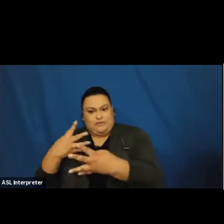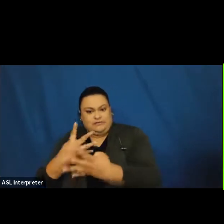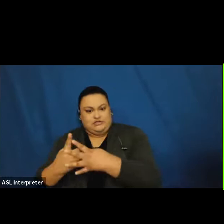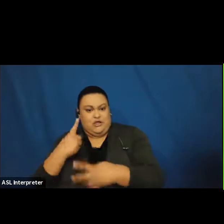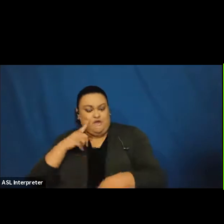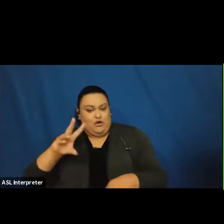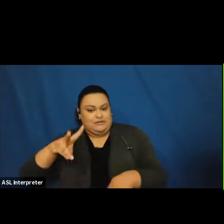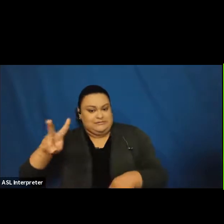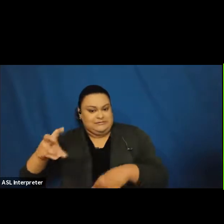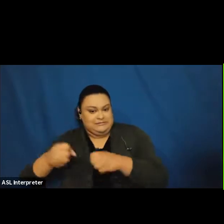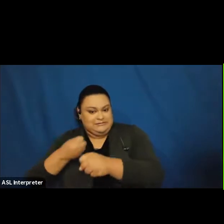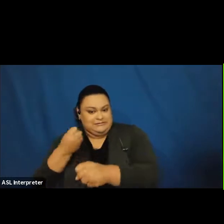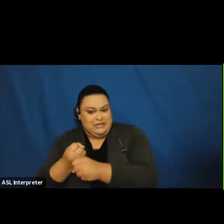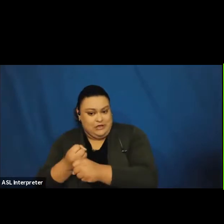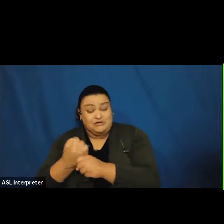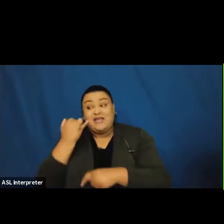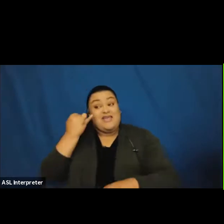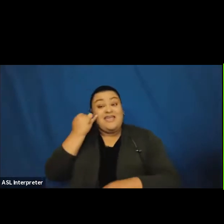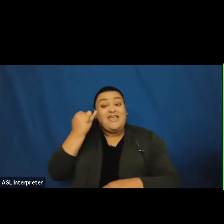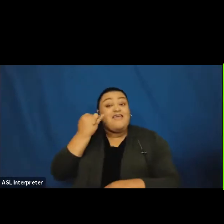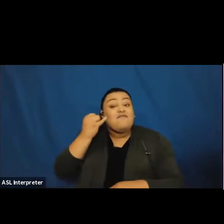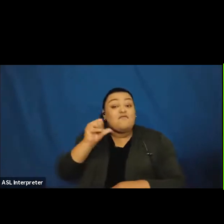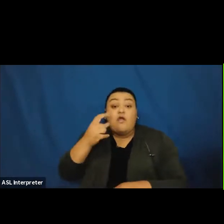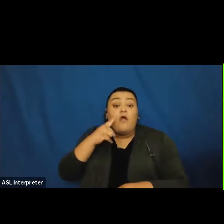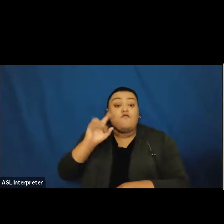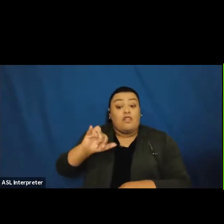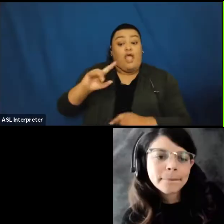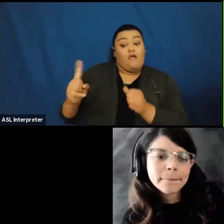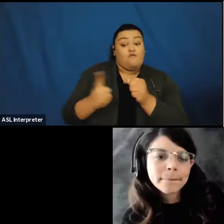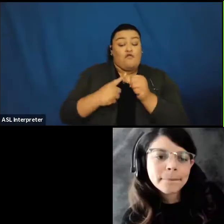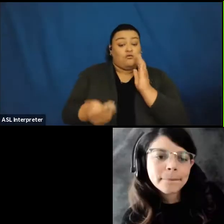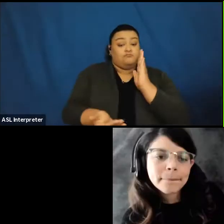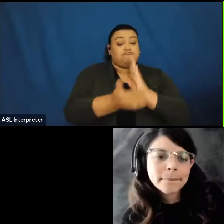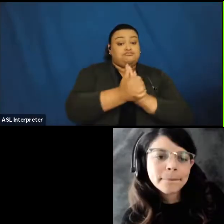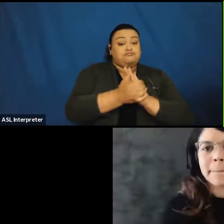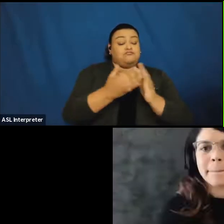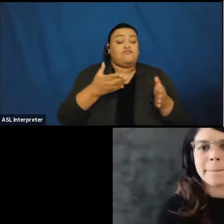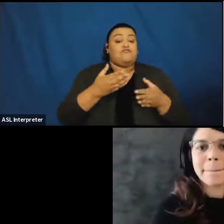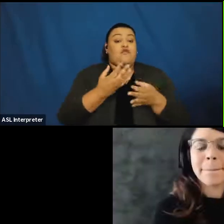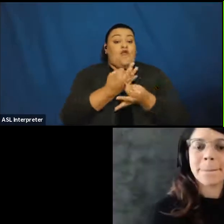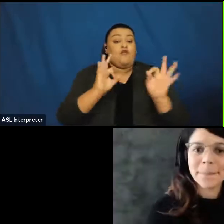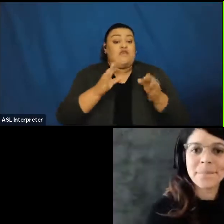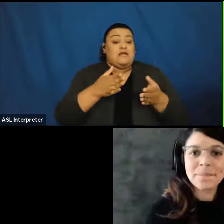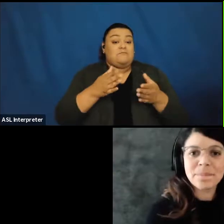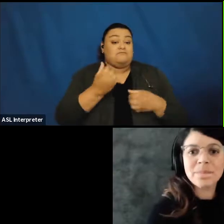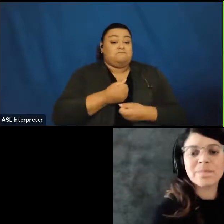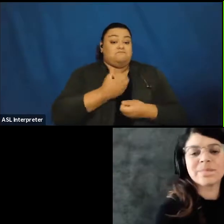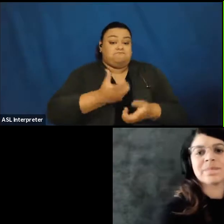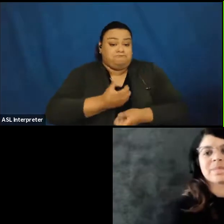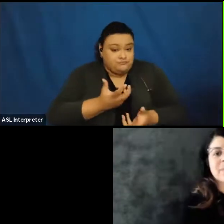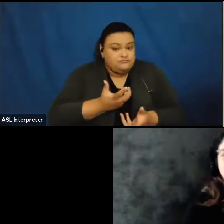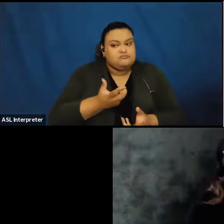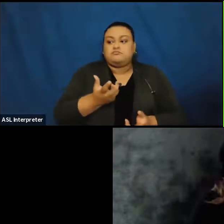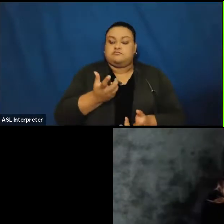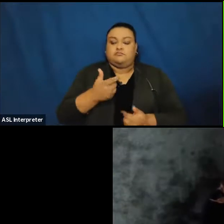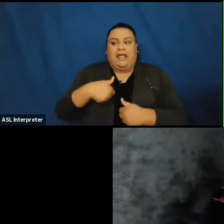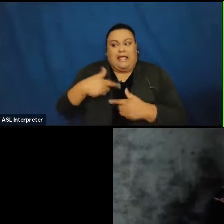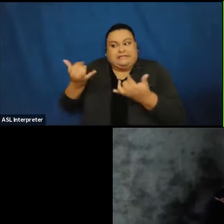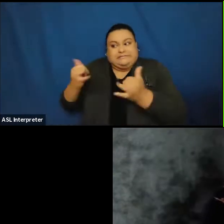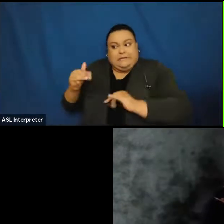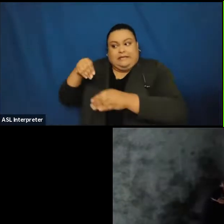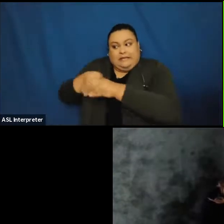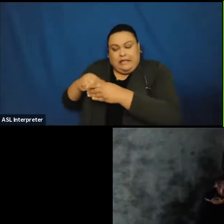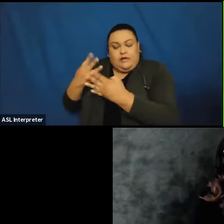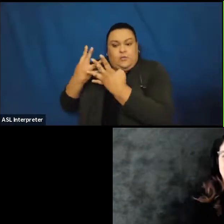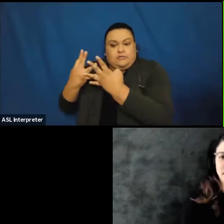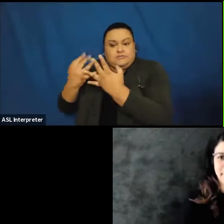for the First Amendment, freedom of speech, I still be in prison today, fíjate. So ahí está. So this is why it's important